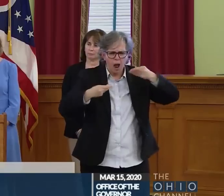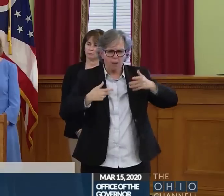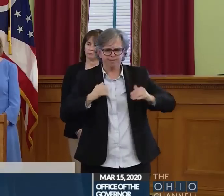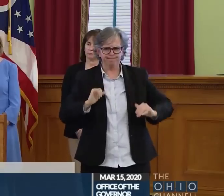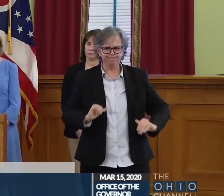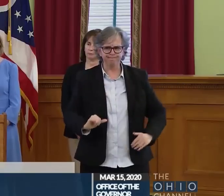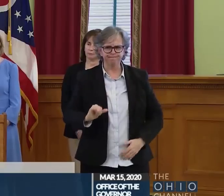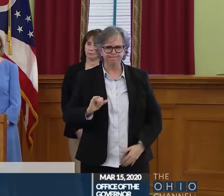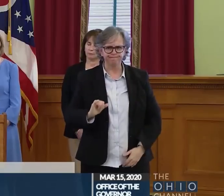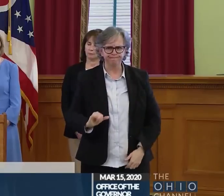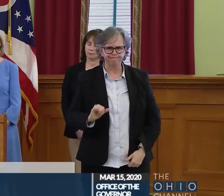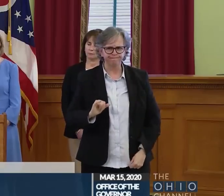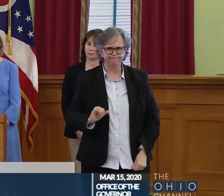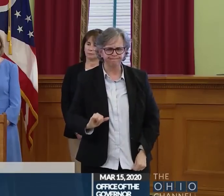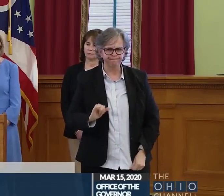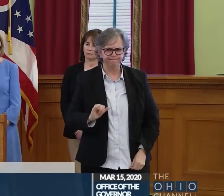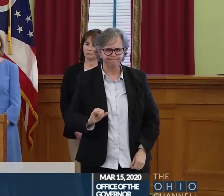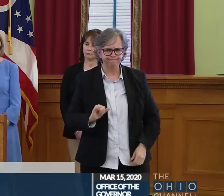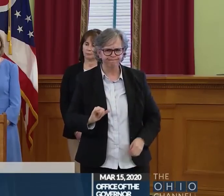and all the same story.